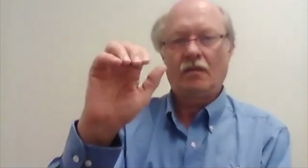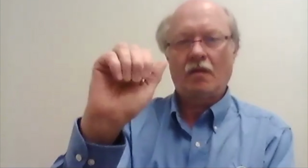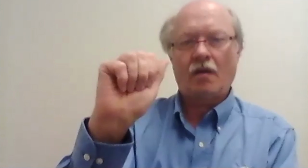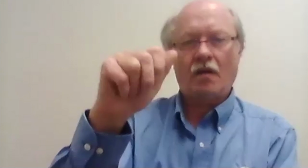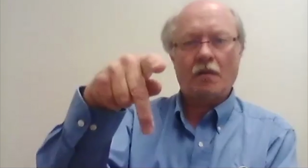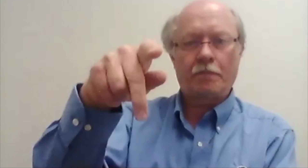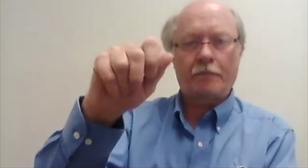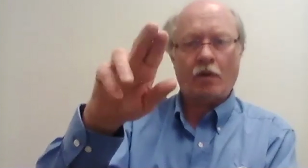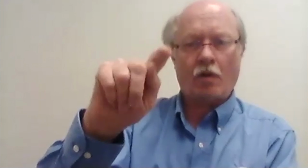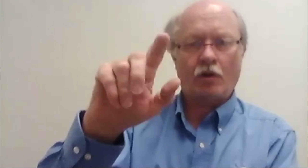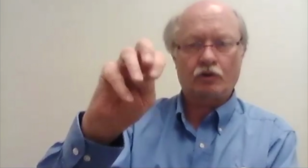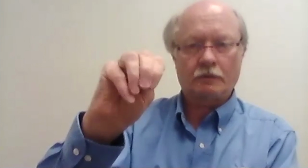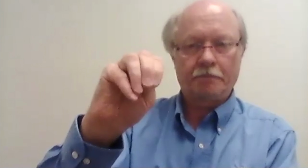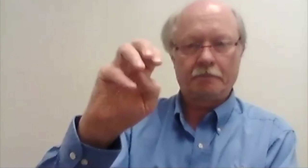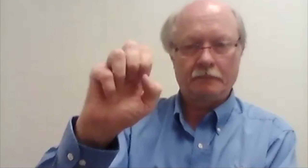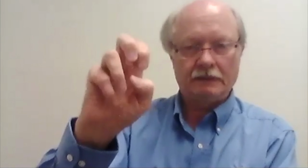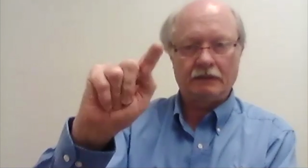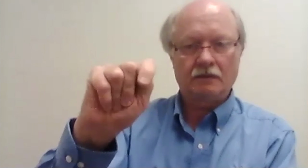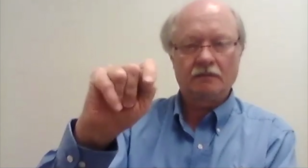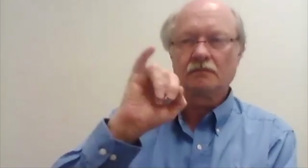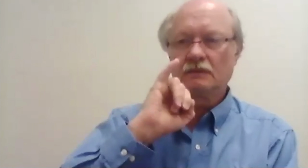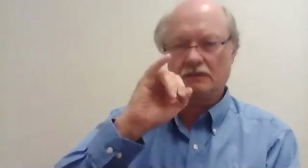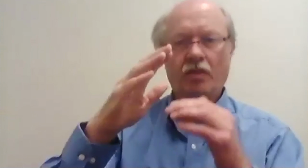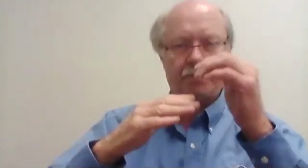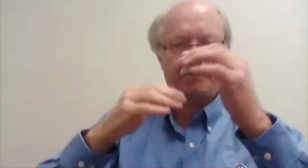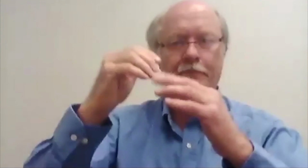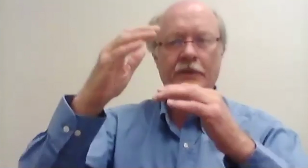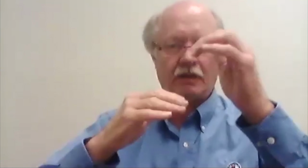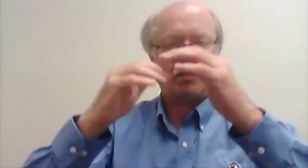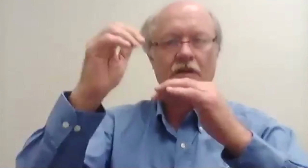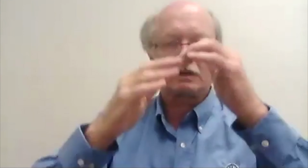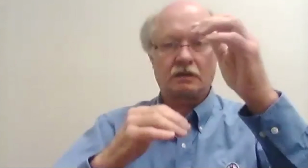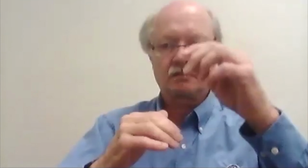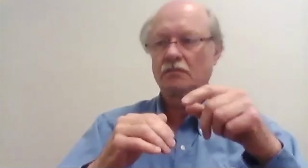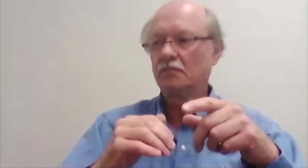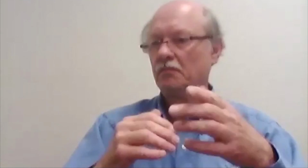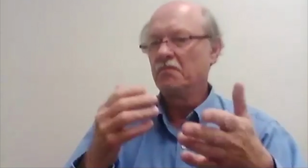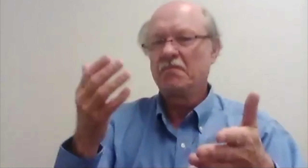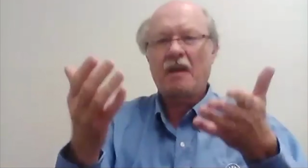an apartment is a building that's maybe owned by someone else,